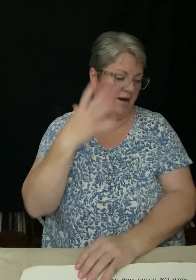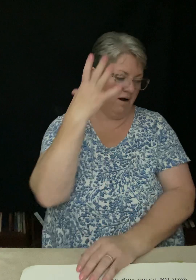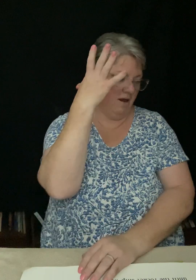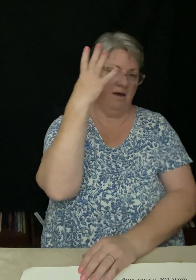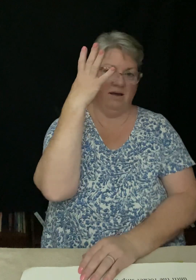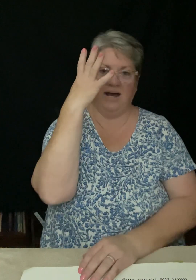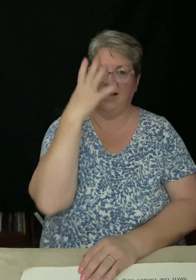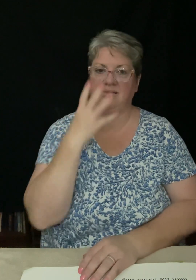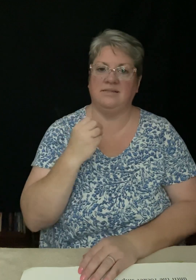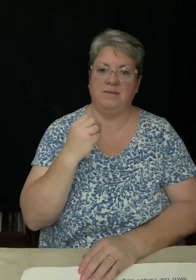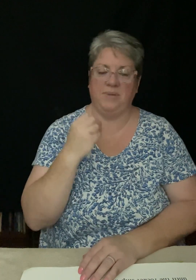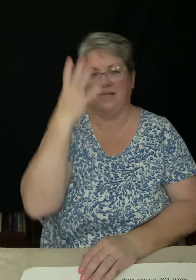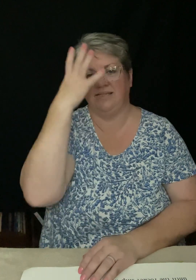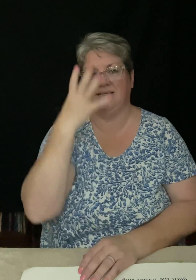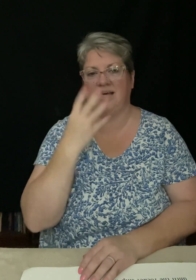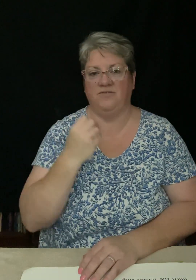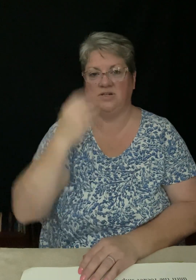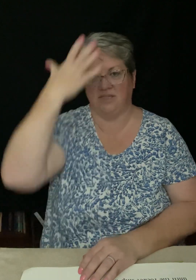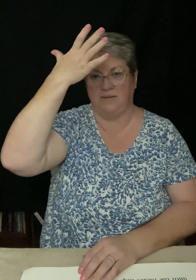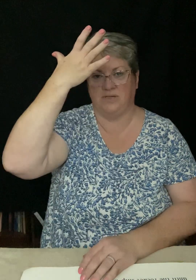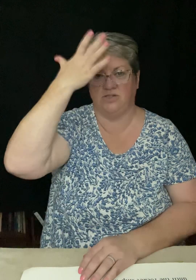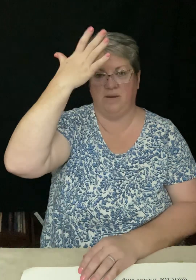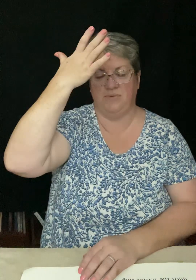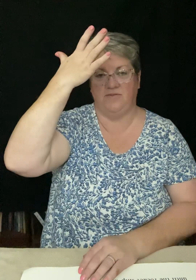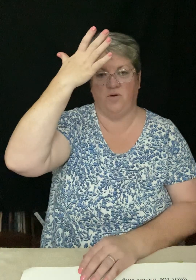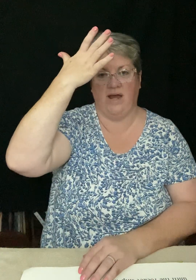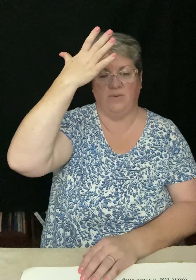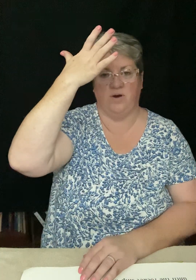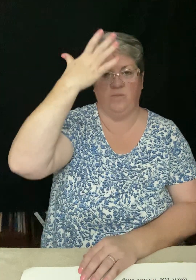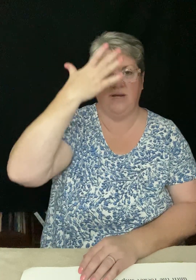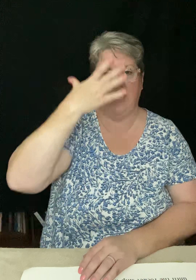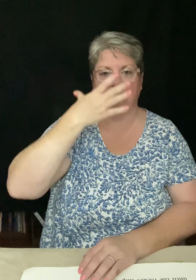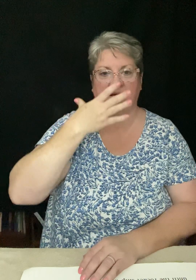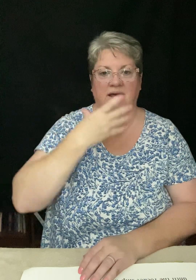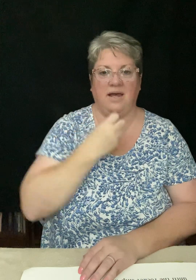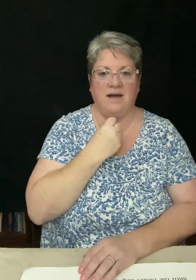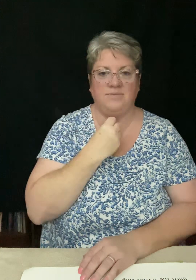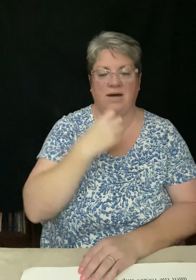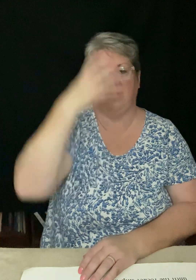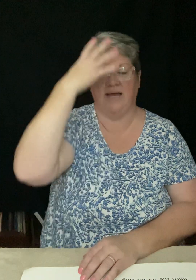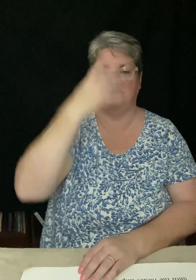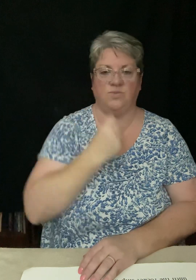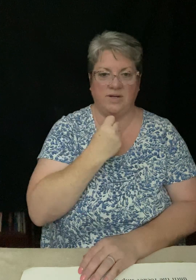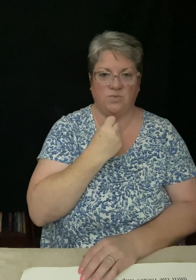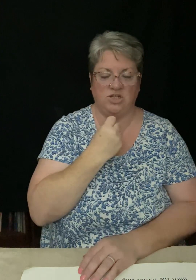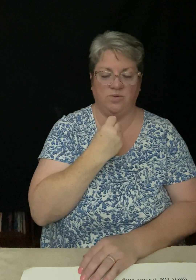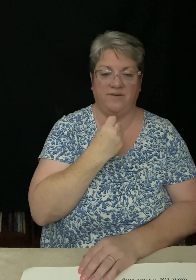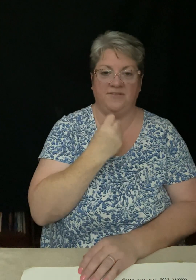Bear got sleepy. This is the sign for sleep. To start up at the forehead with an open hand and come down and switch it to a